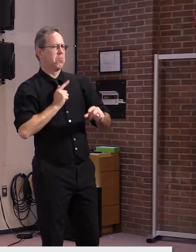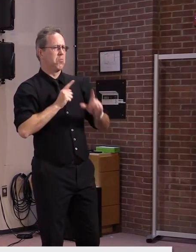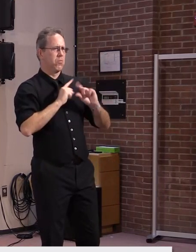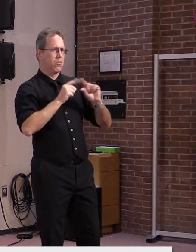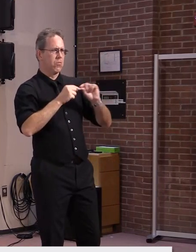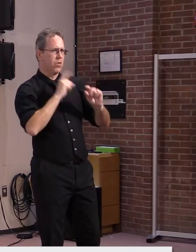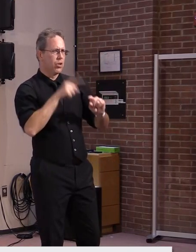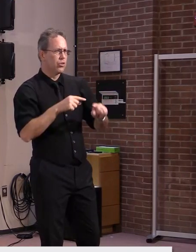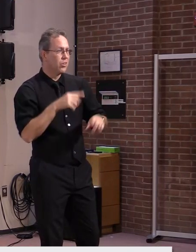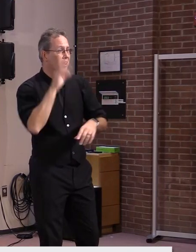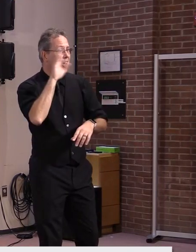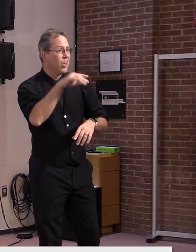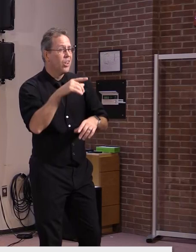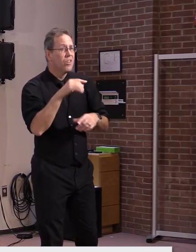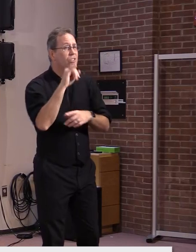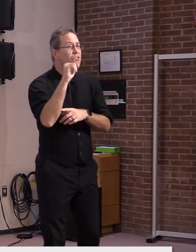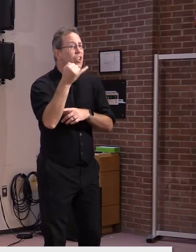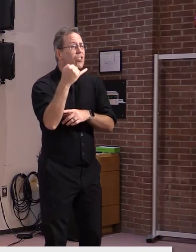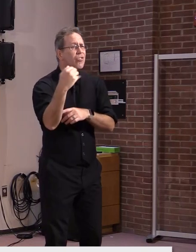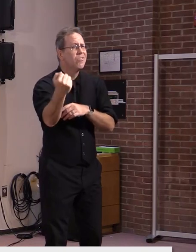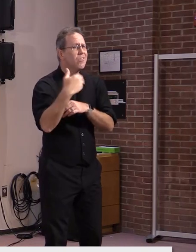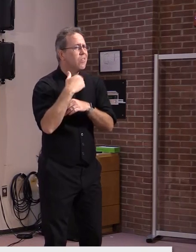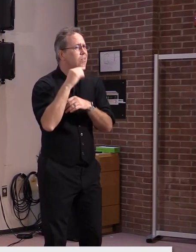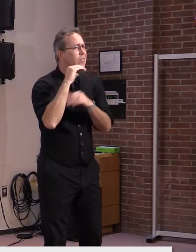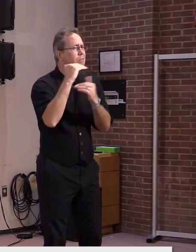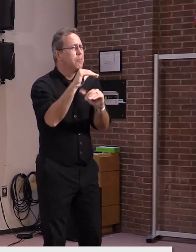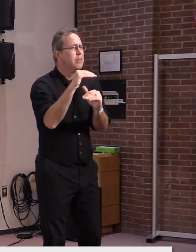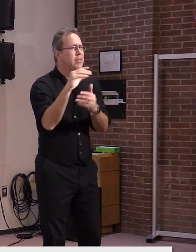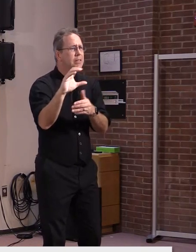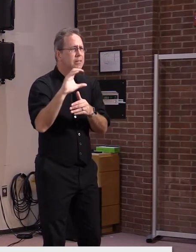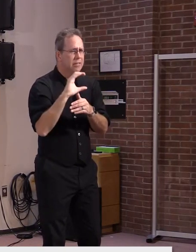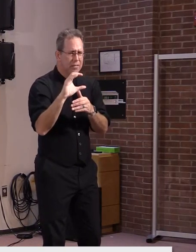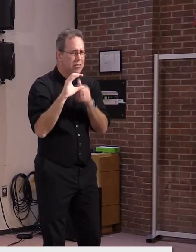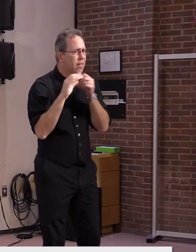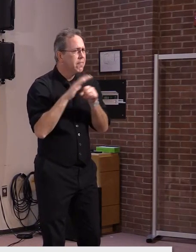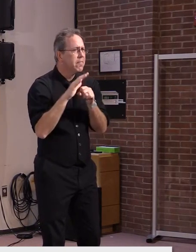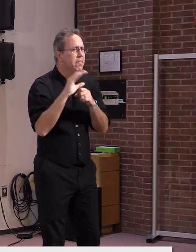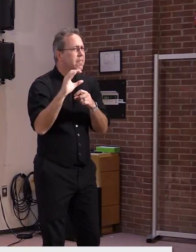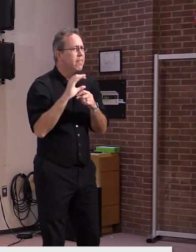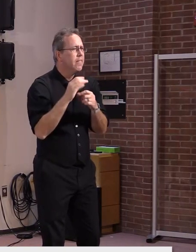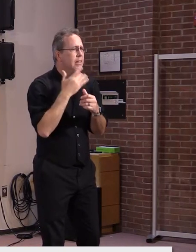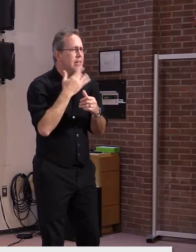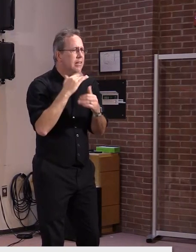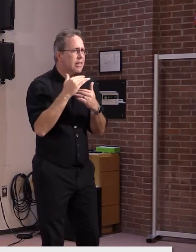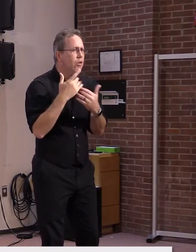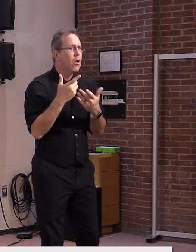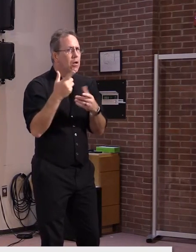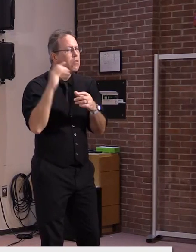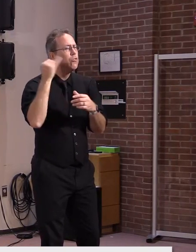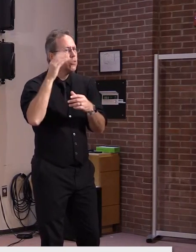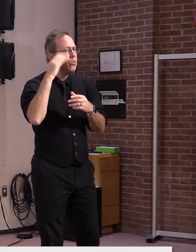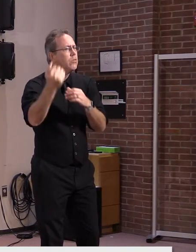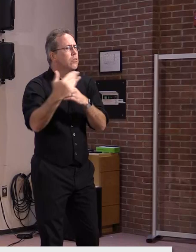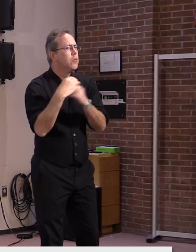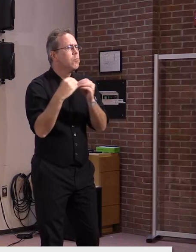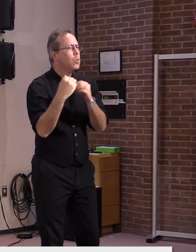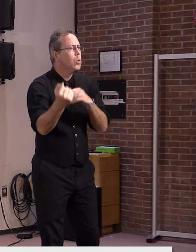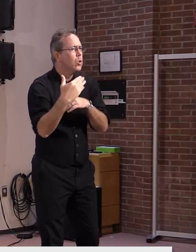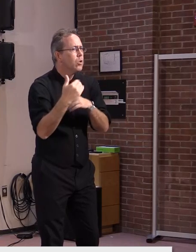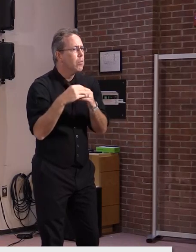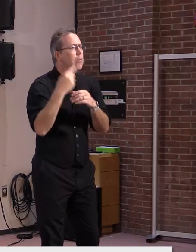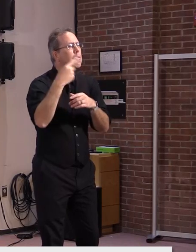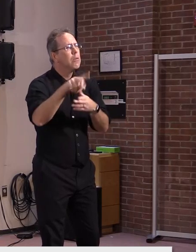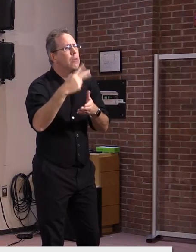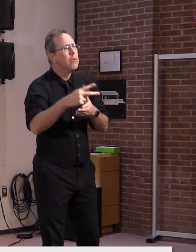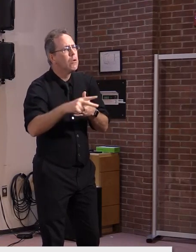we have. We have been promised that Johnson & Johnson will start flowing in at some point here, but you've got to realize for months